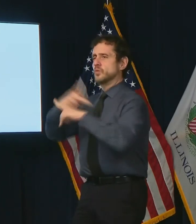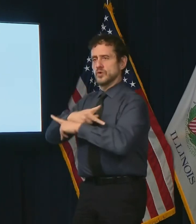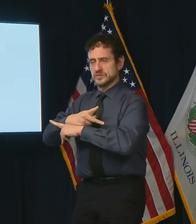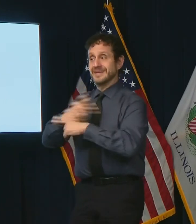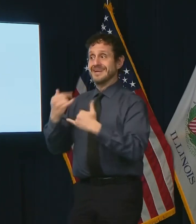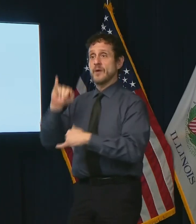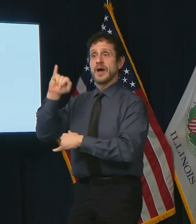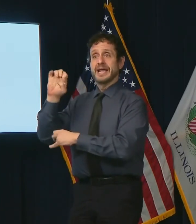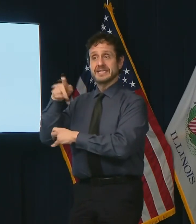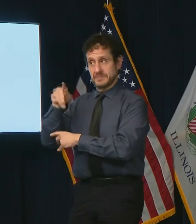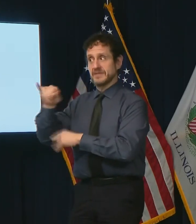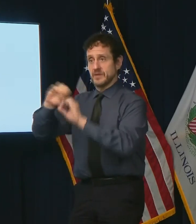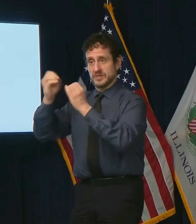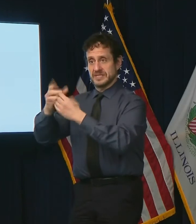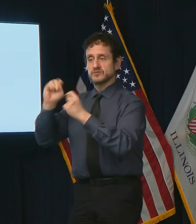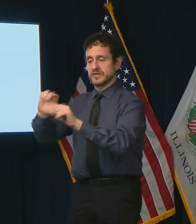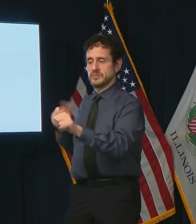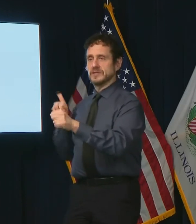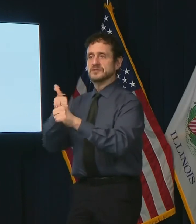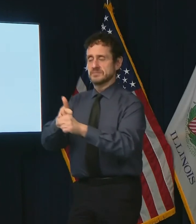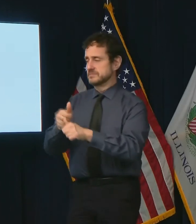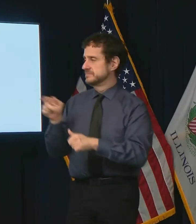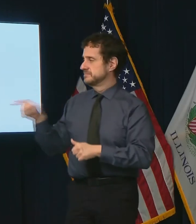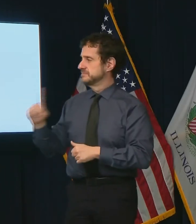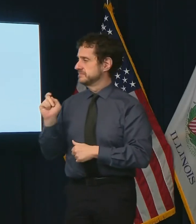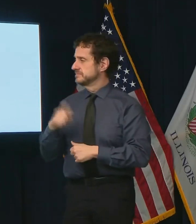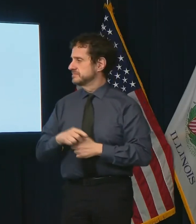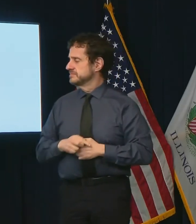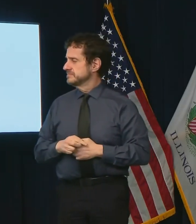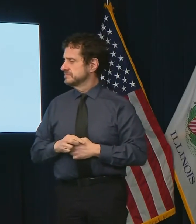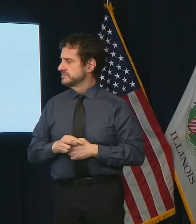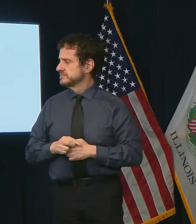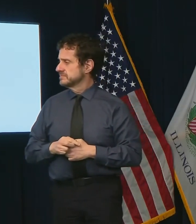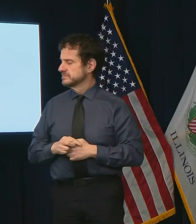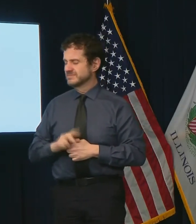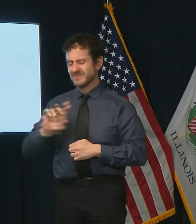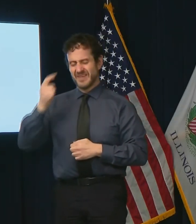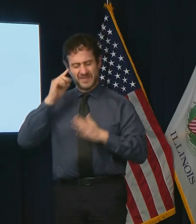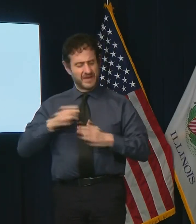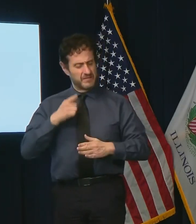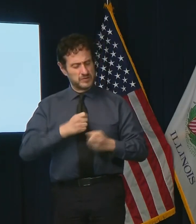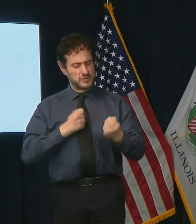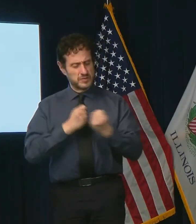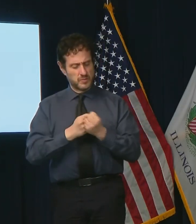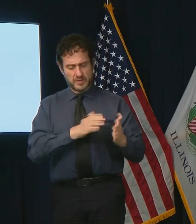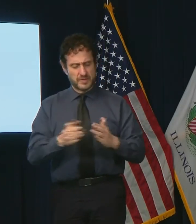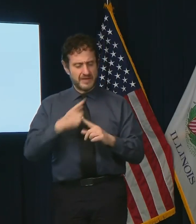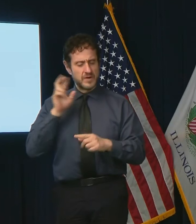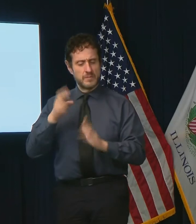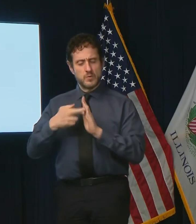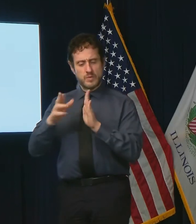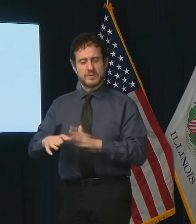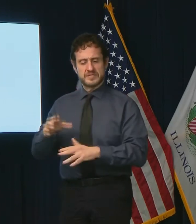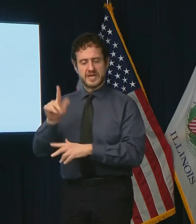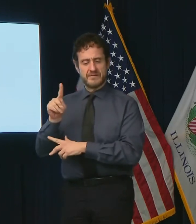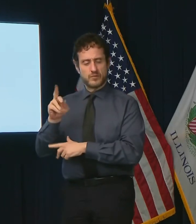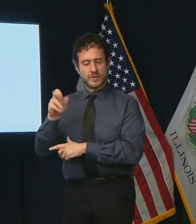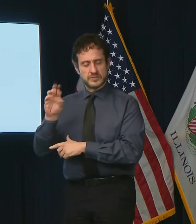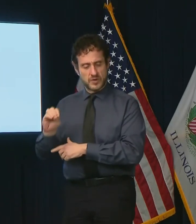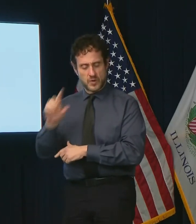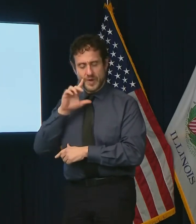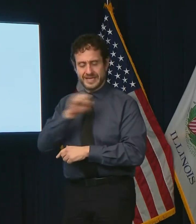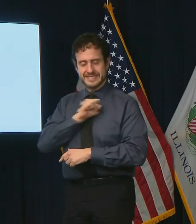now attempting to whittle down. Paris at WTTW. Does the governor support the plan from Representative Kresko and Senator Kaler to